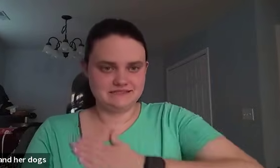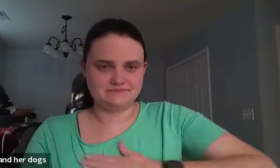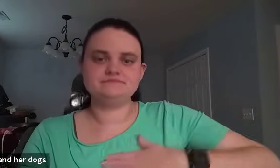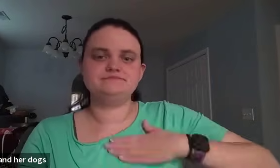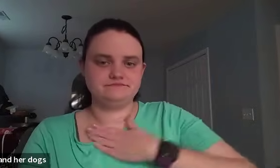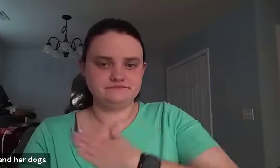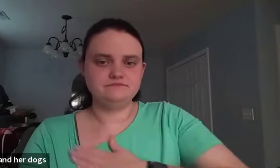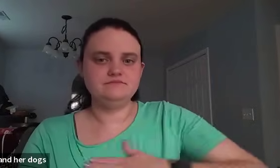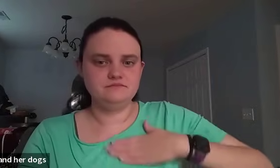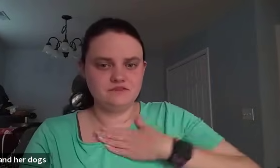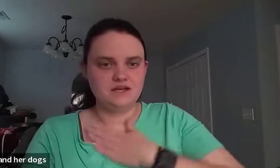Please. Okay.